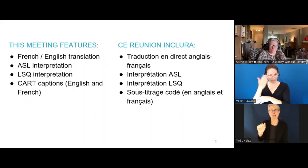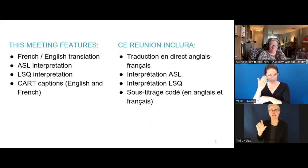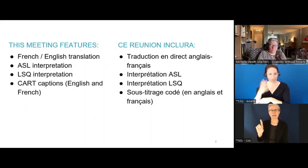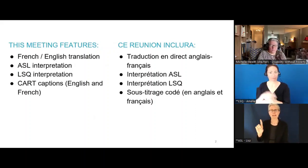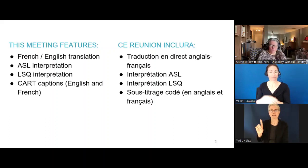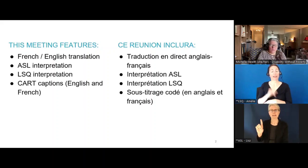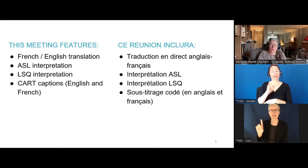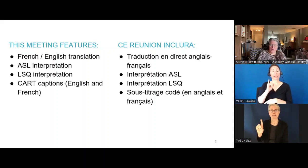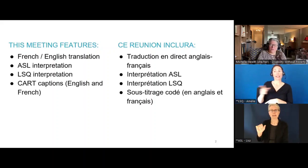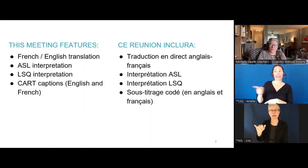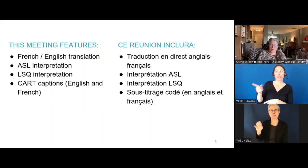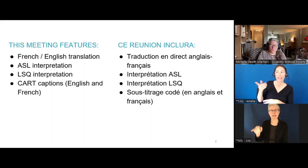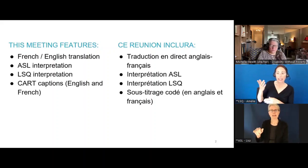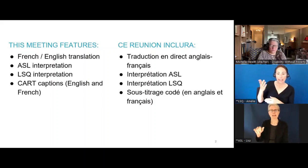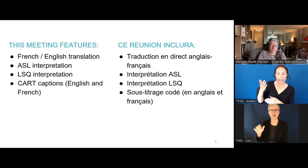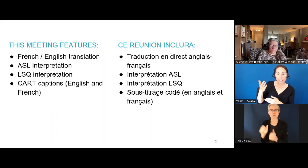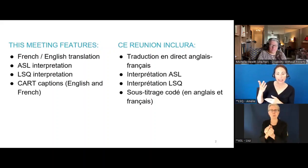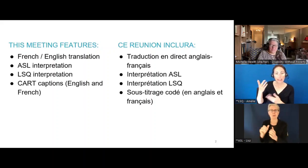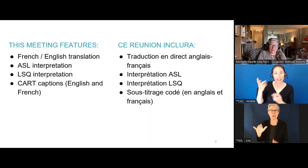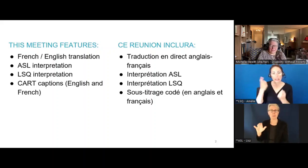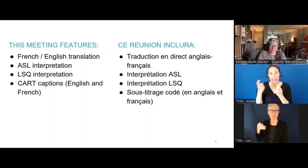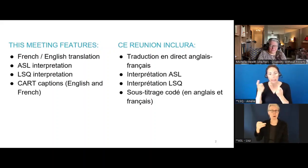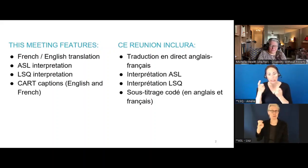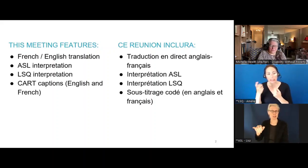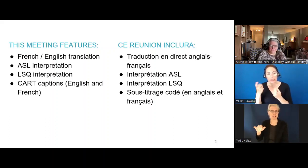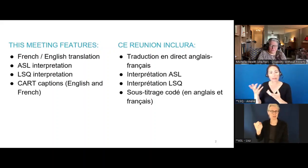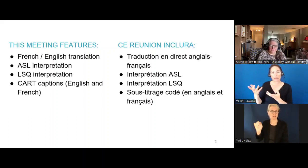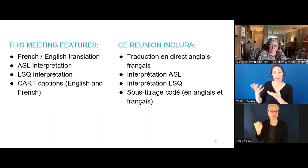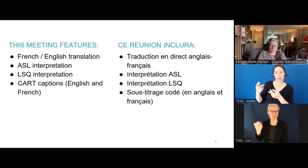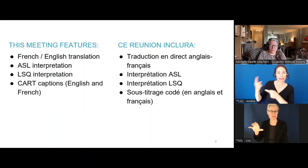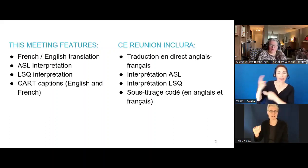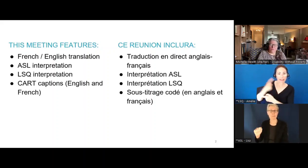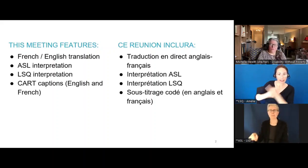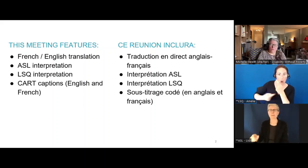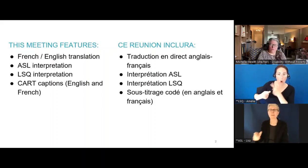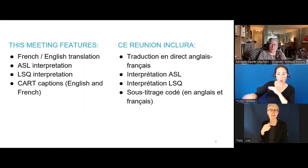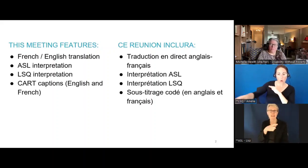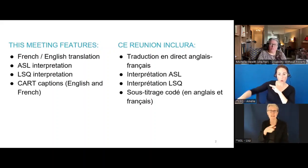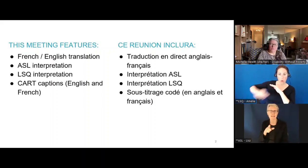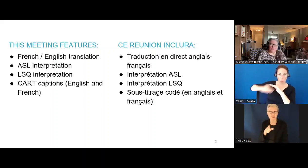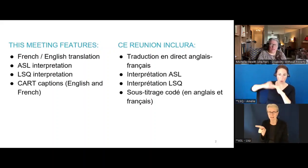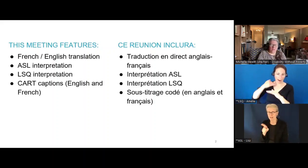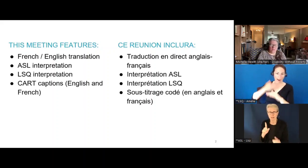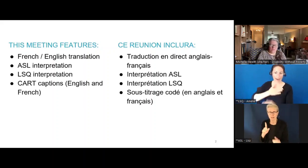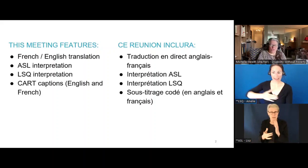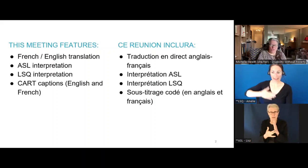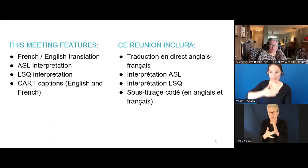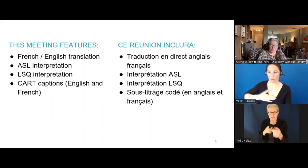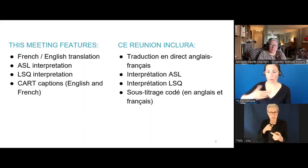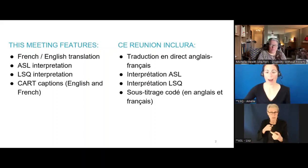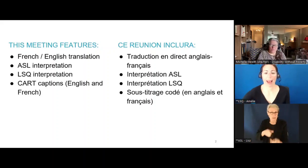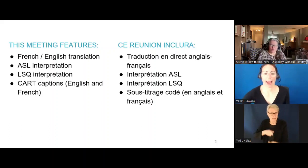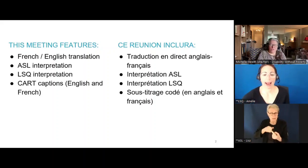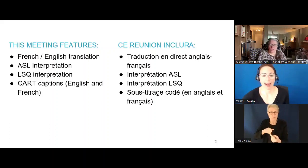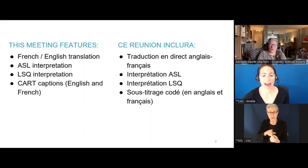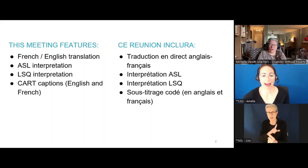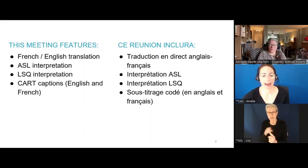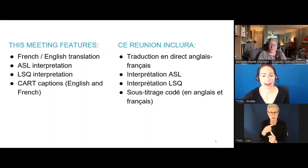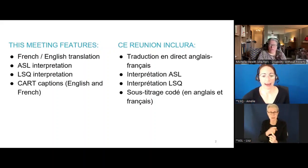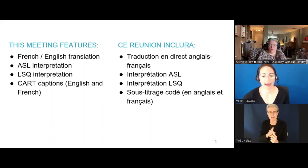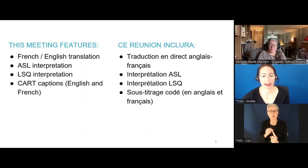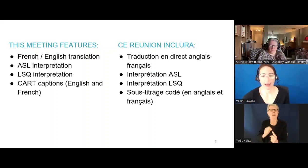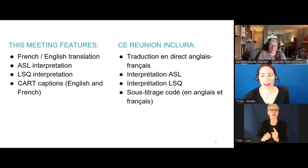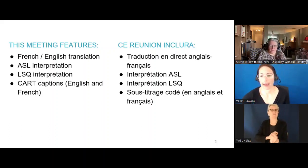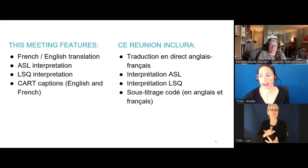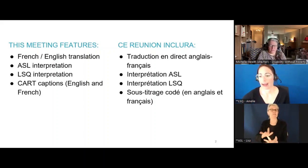hello@disabilitywithoutpoverty.ca. If you're experiencing technical difficulties, you will be able to send a chat message to the